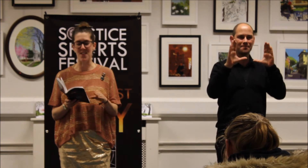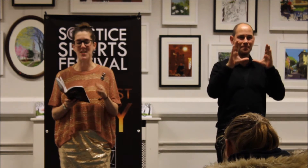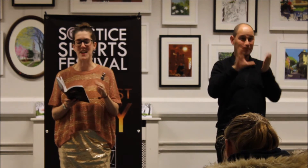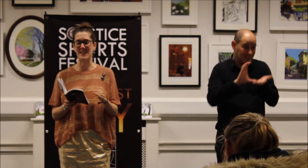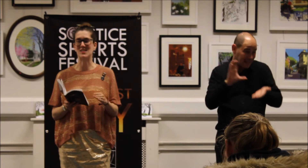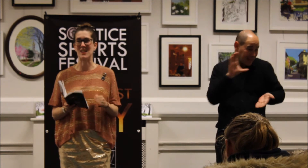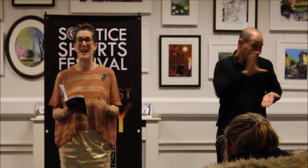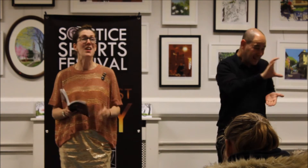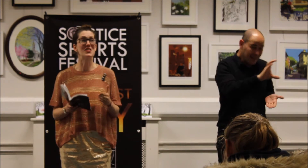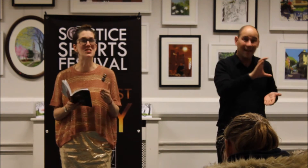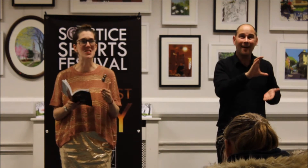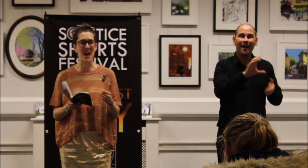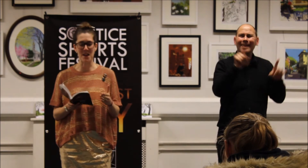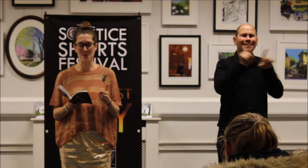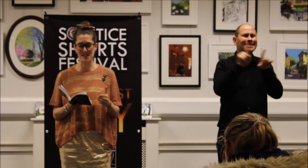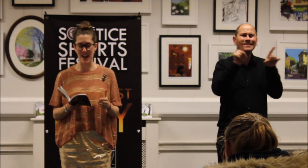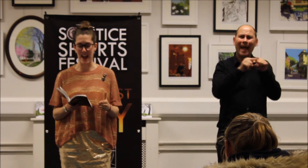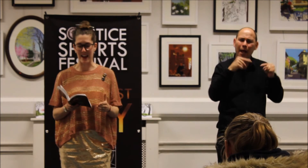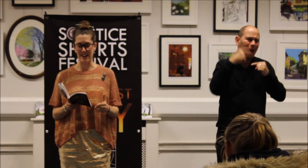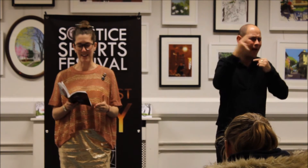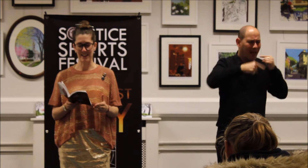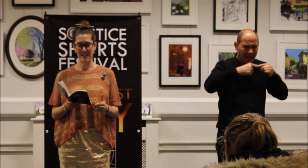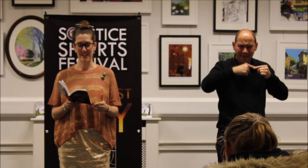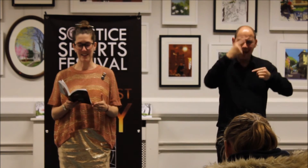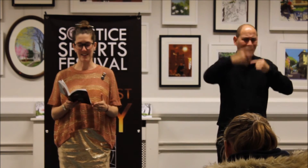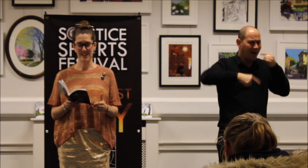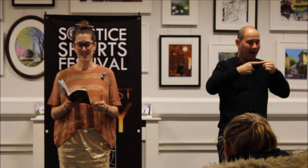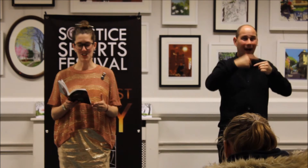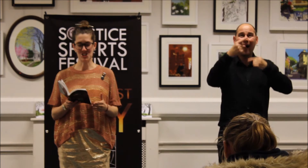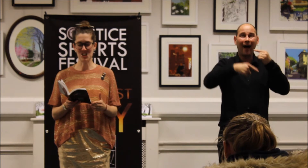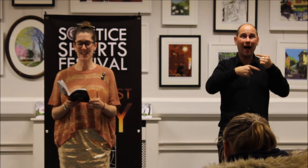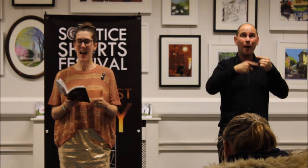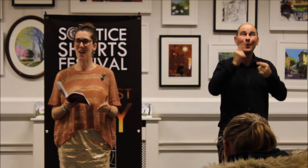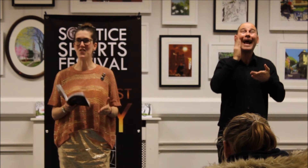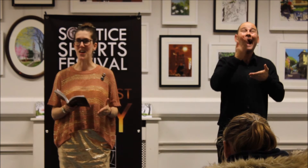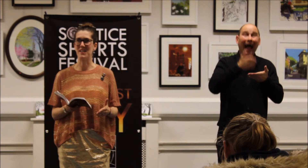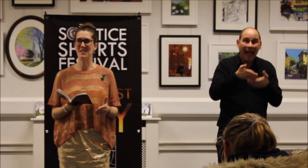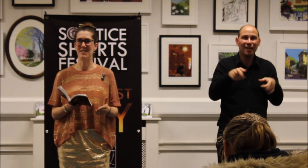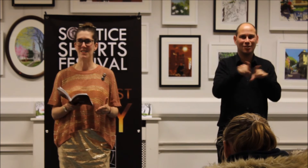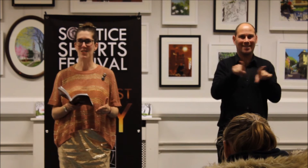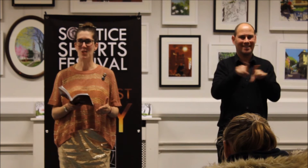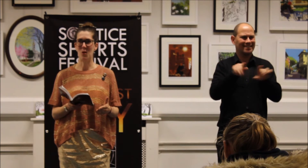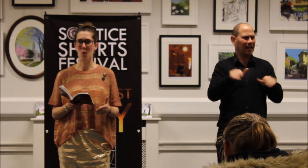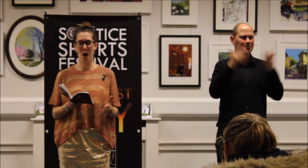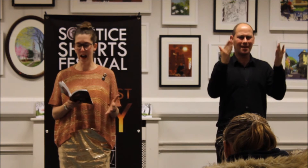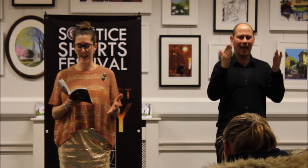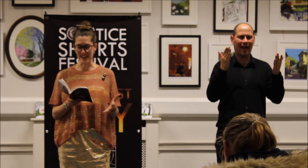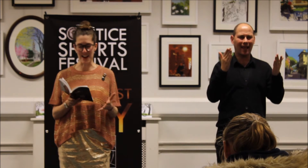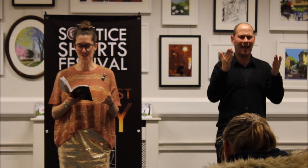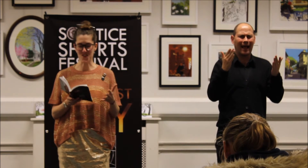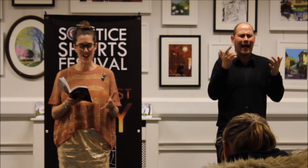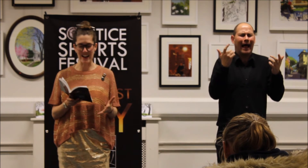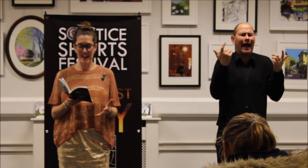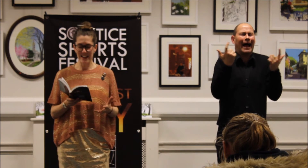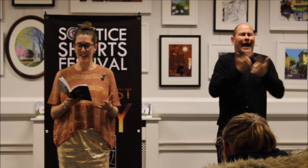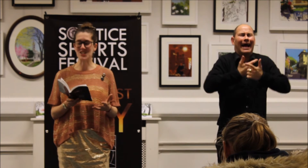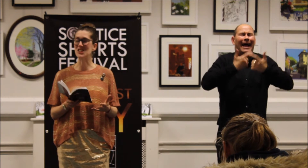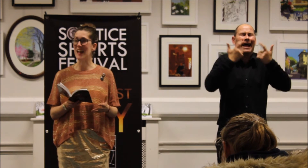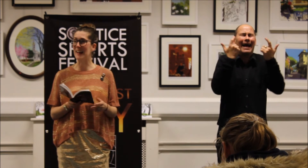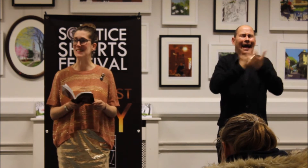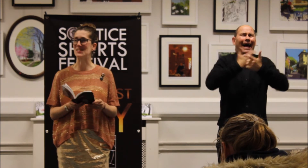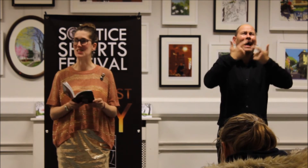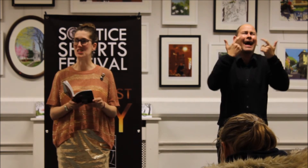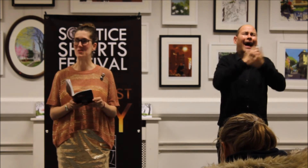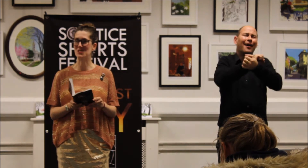over again the next day, the same day. She laughed then, wild and free, like